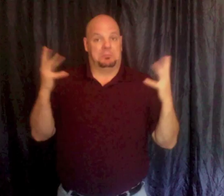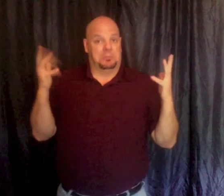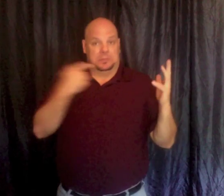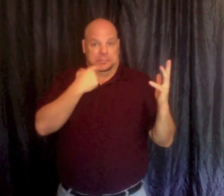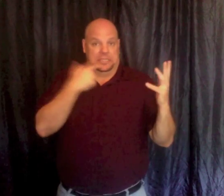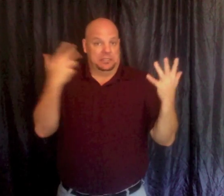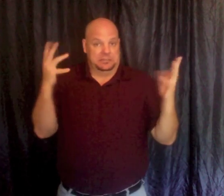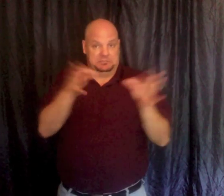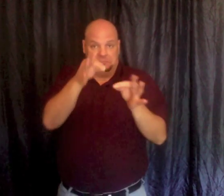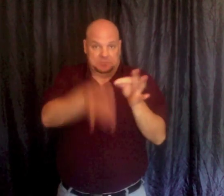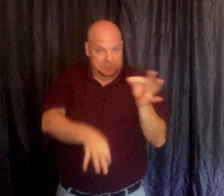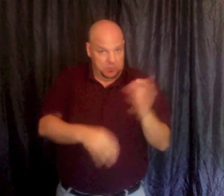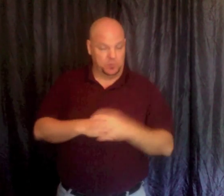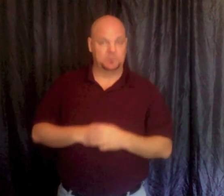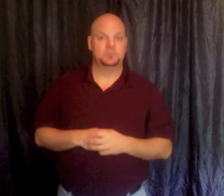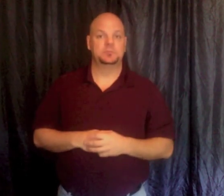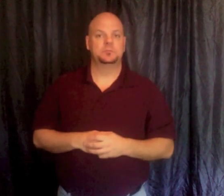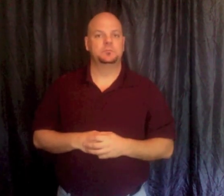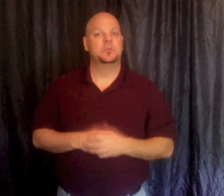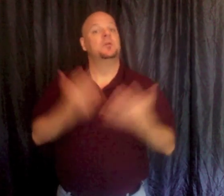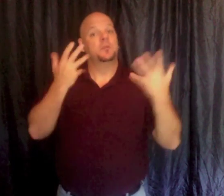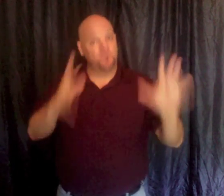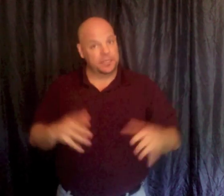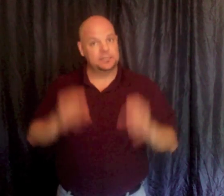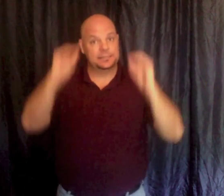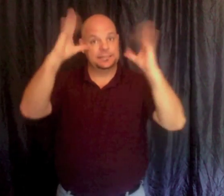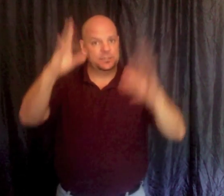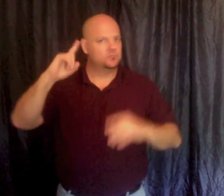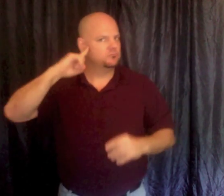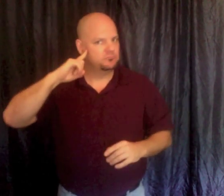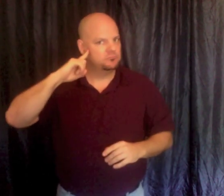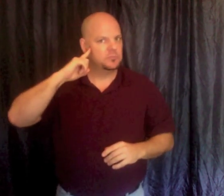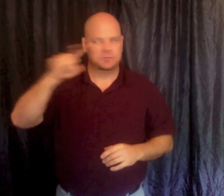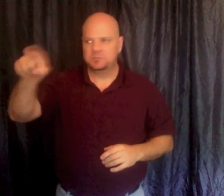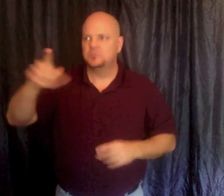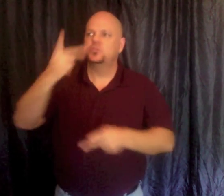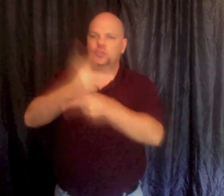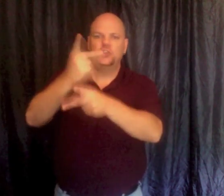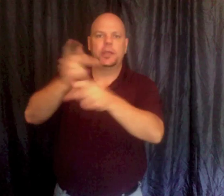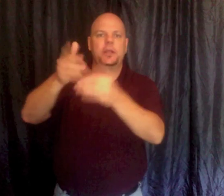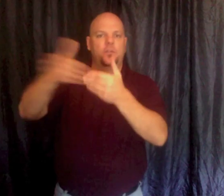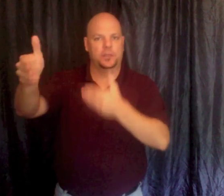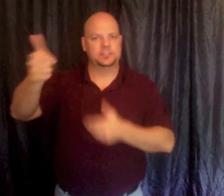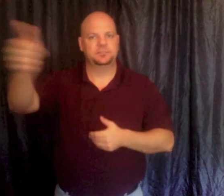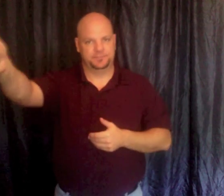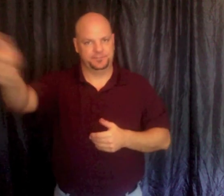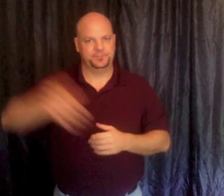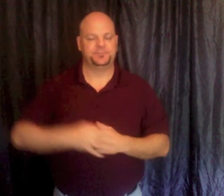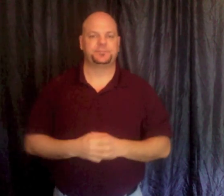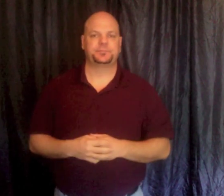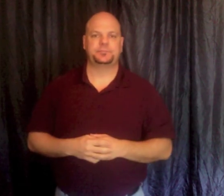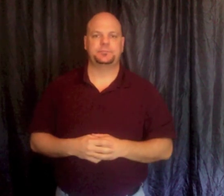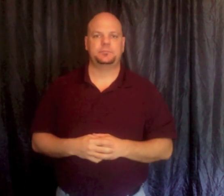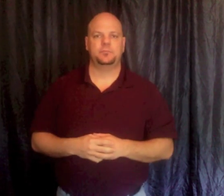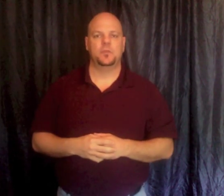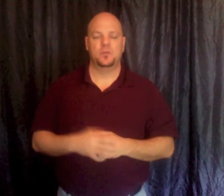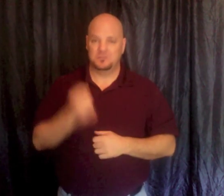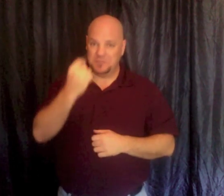that, and the teacher took care of the rest. But, people are human first.